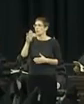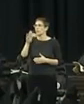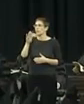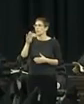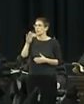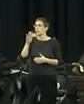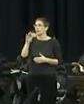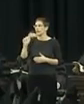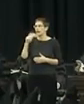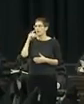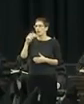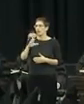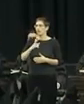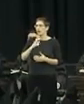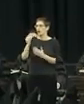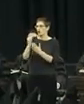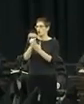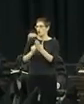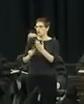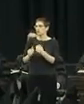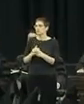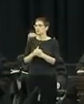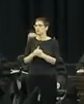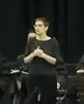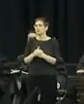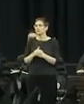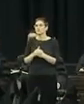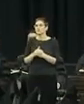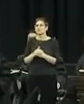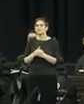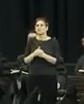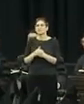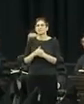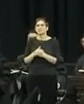Fine Arts please rise?